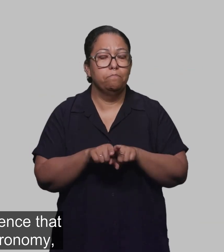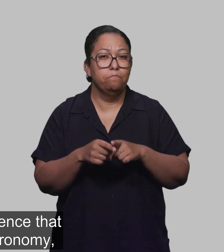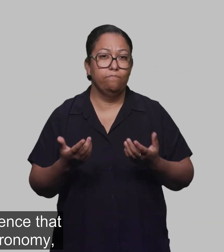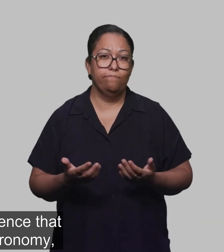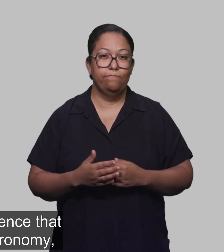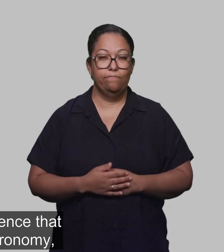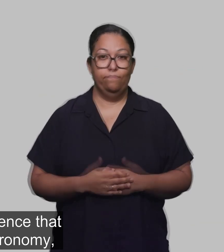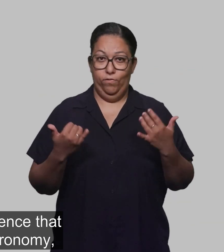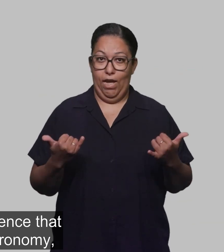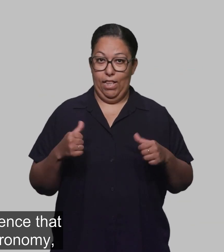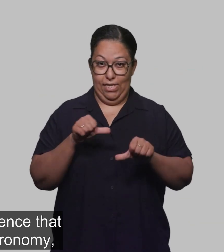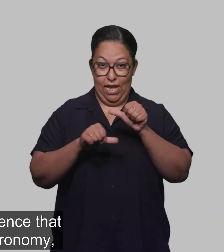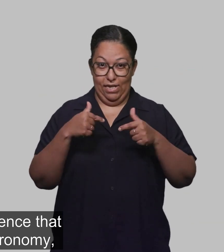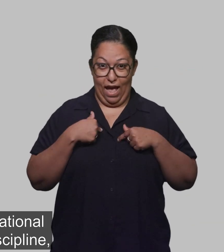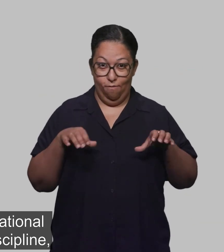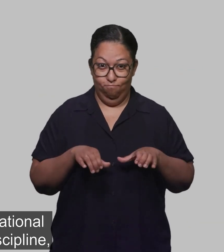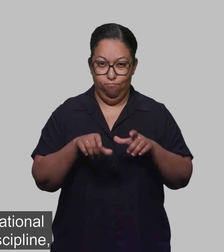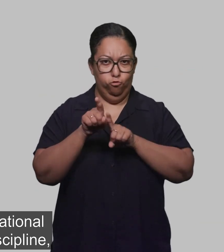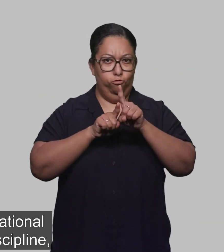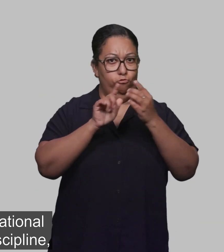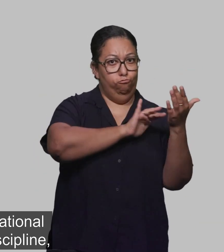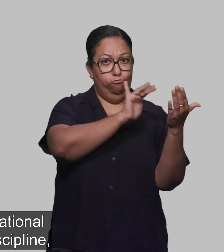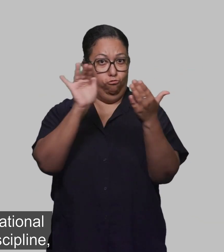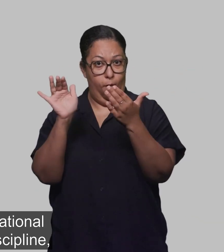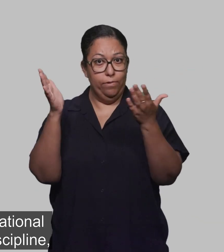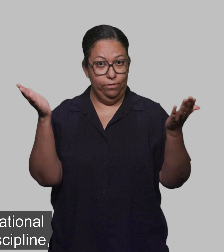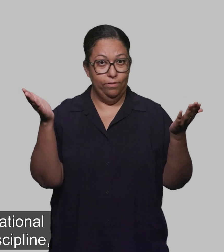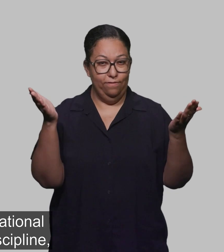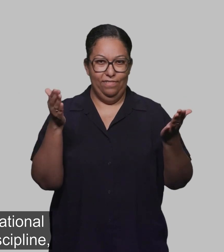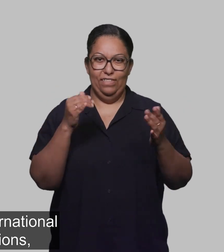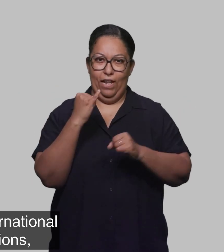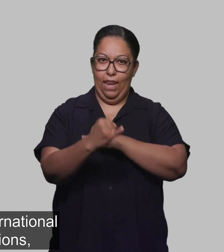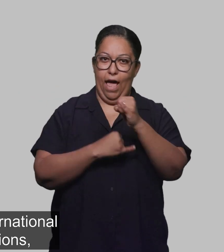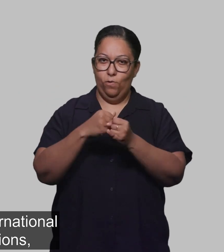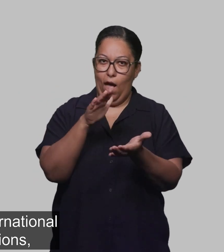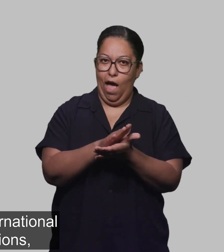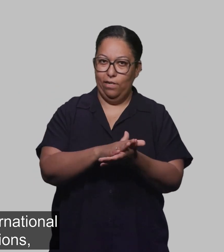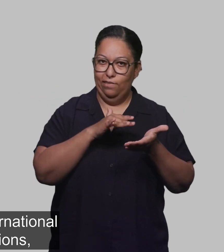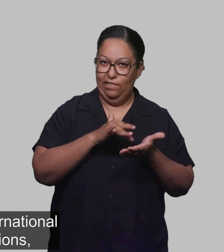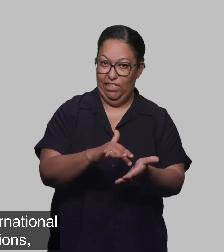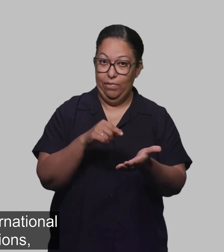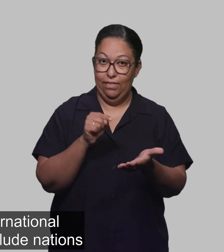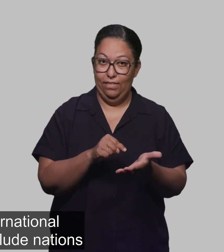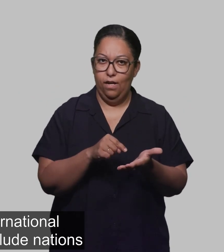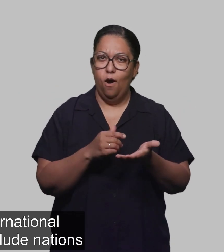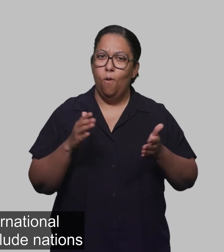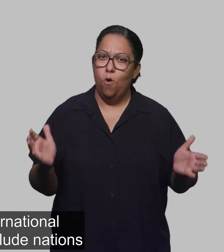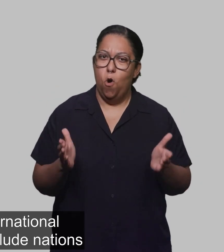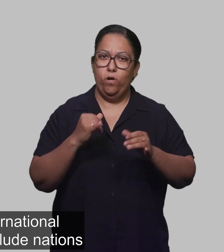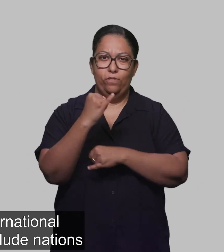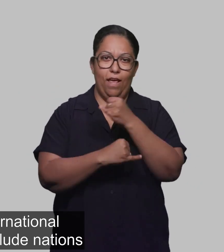Today, the science that I perform, astronomy, as an international academic discipline, promotes international collaborations, and